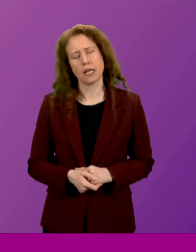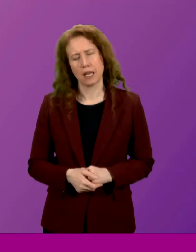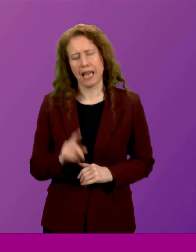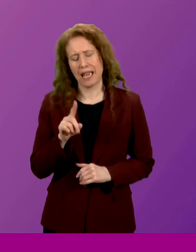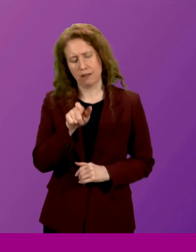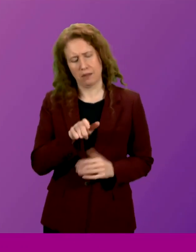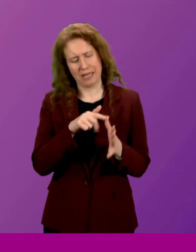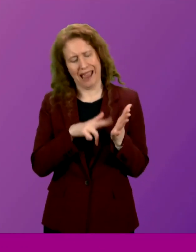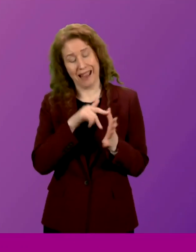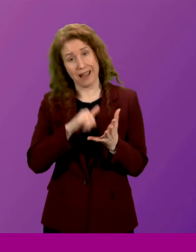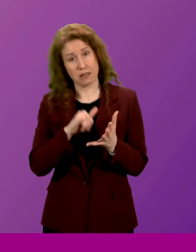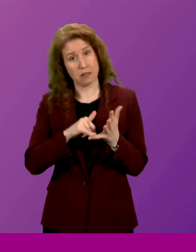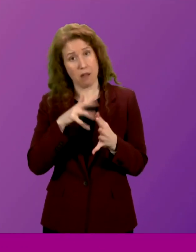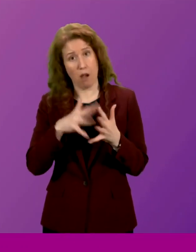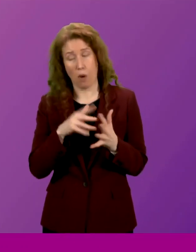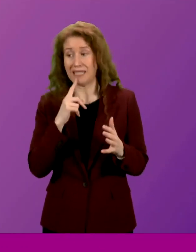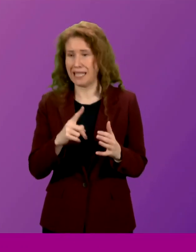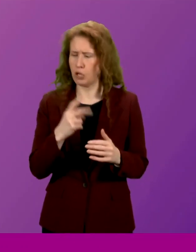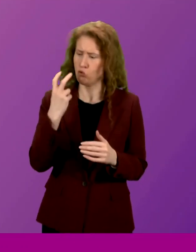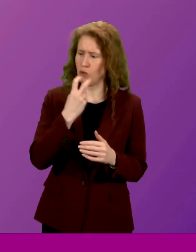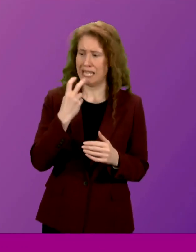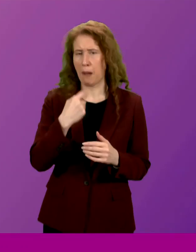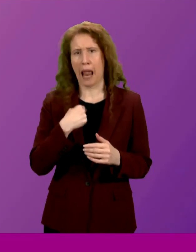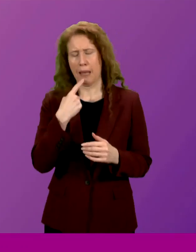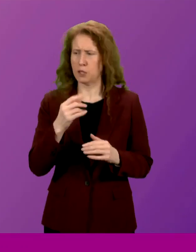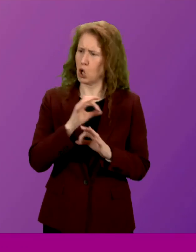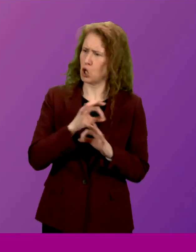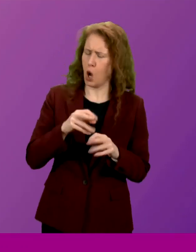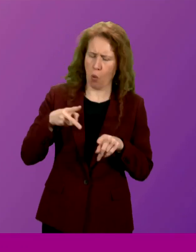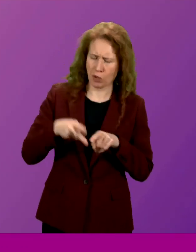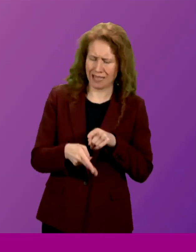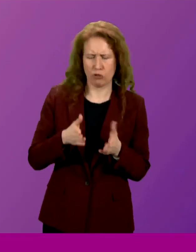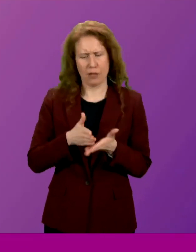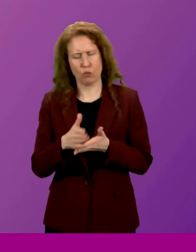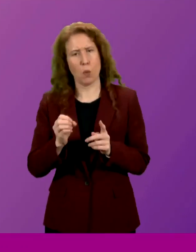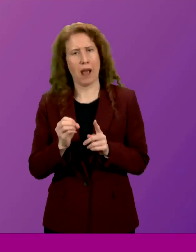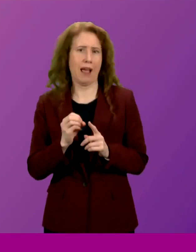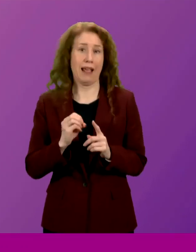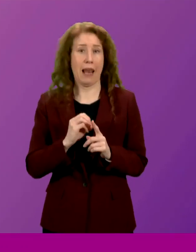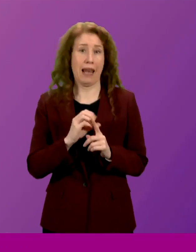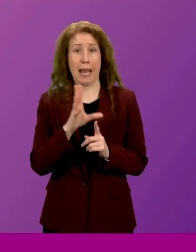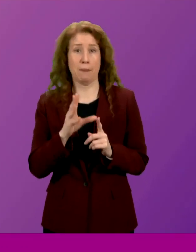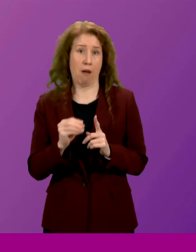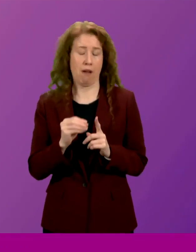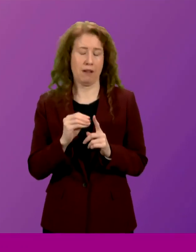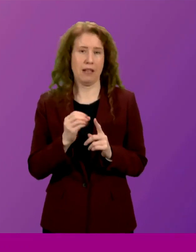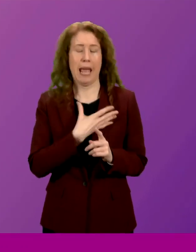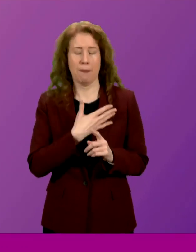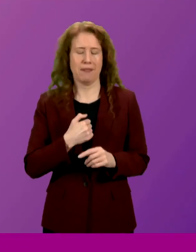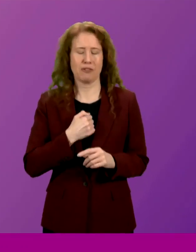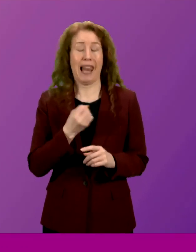Anna Sarwar who said, "Read my lips, no austerity under a Labour government." Now his Westminster